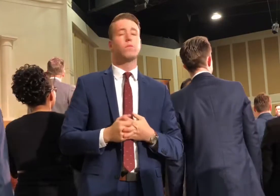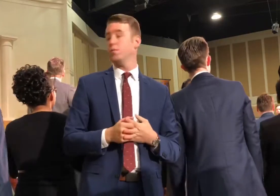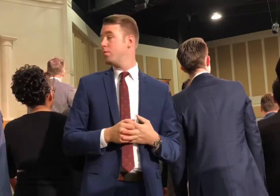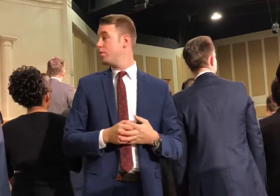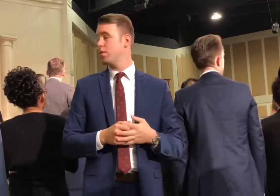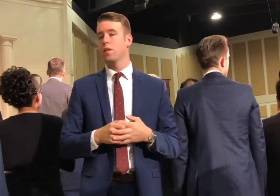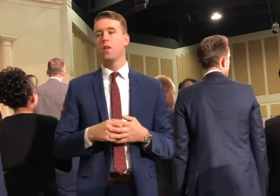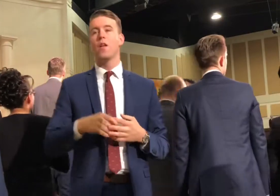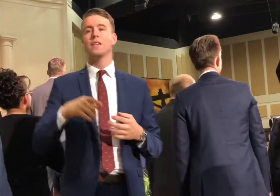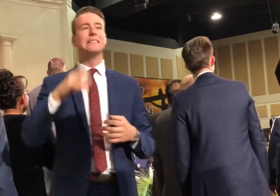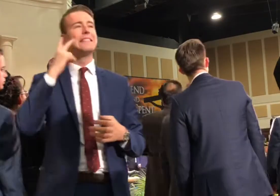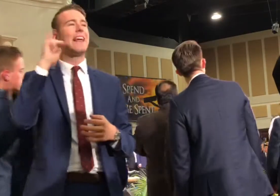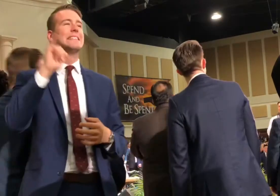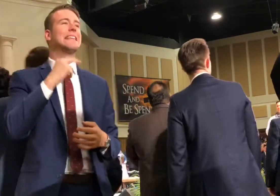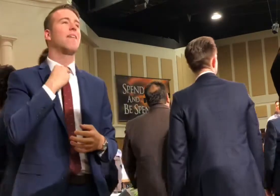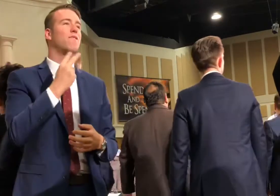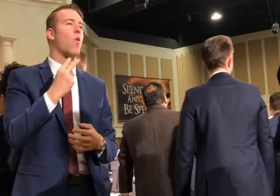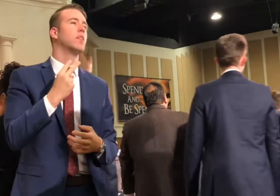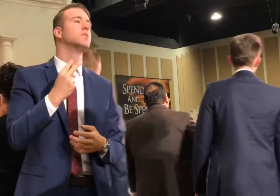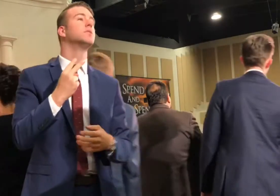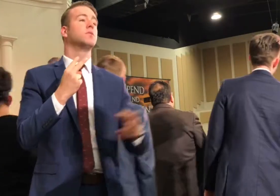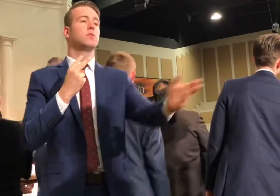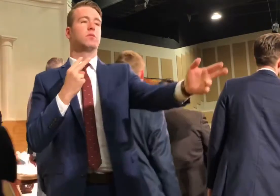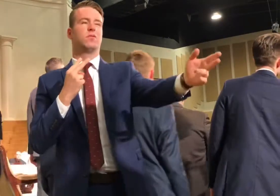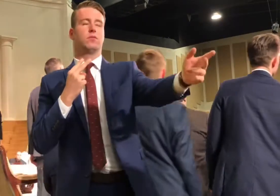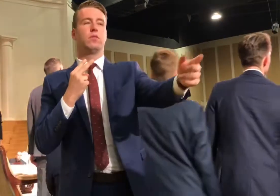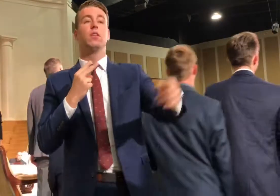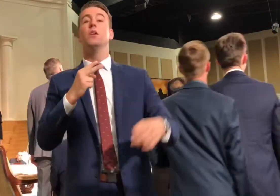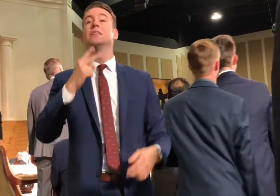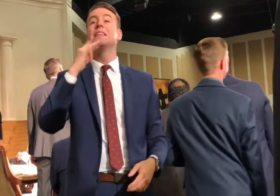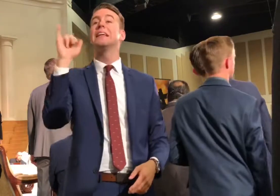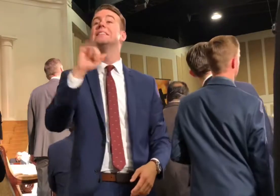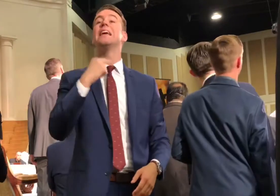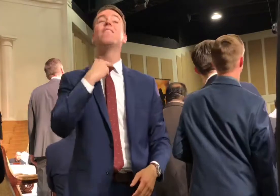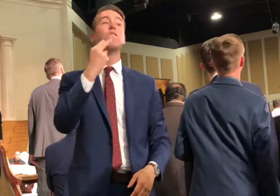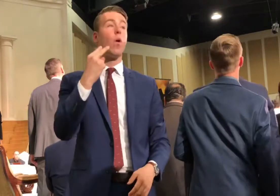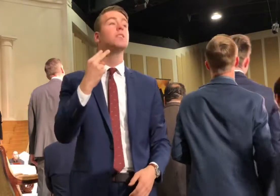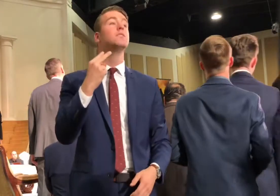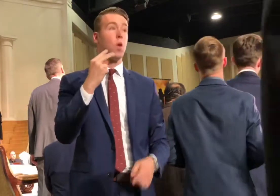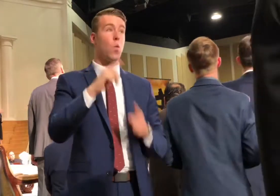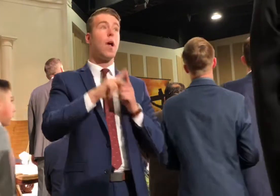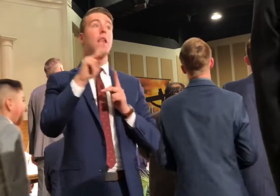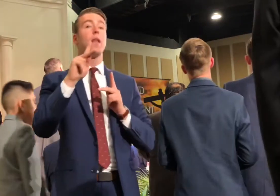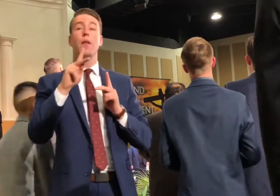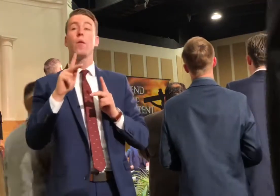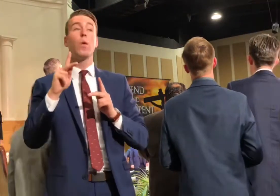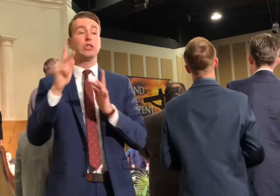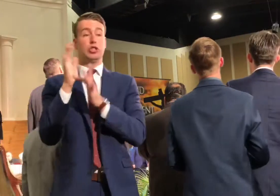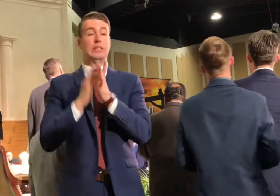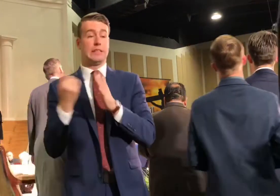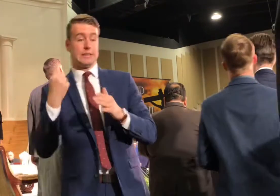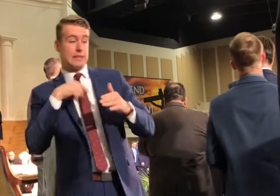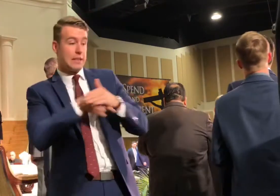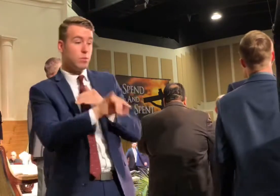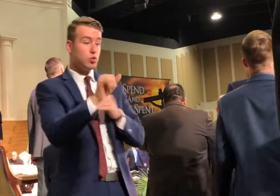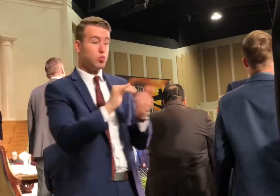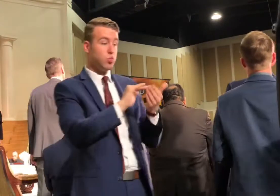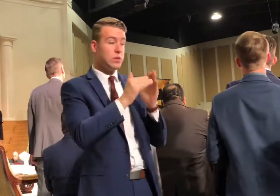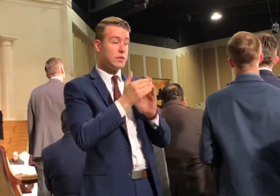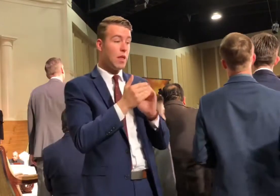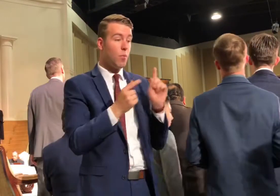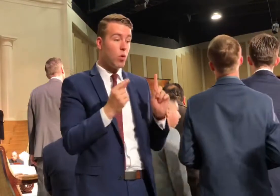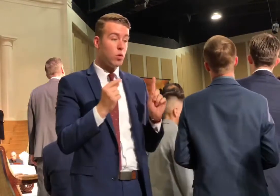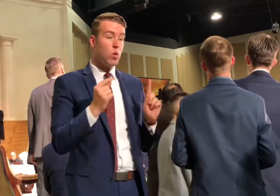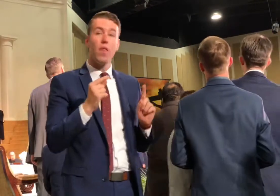You'll see that same voice. You'll see that same voice when Jesus comes riding into Jerusalem and they take